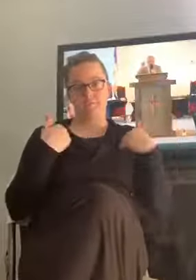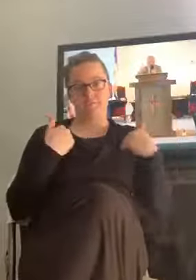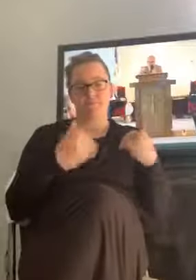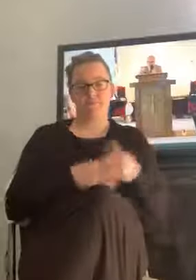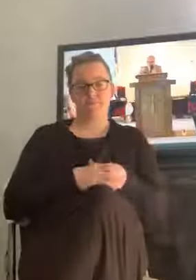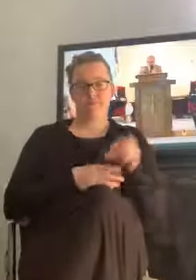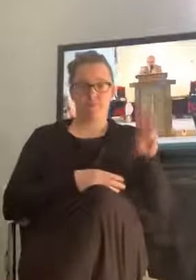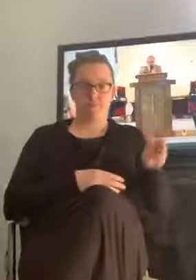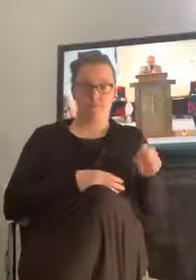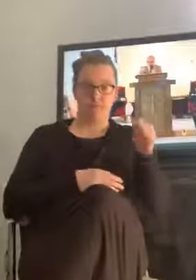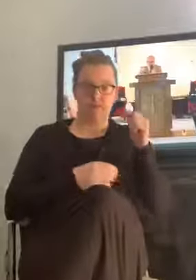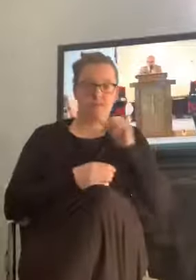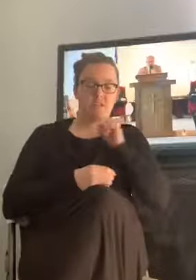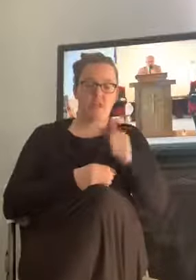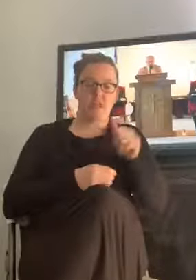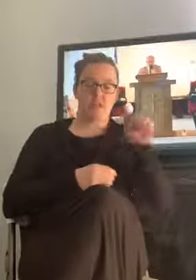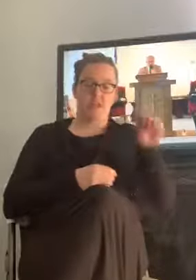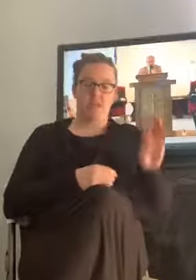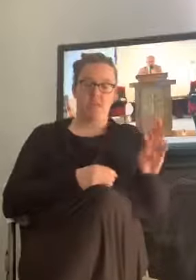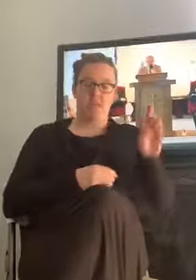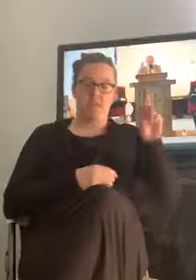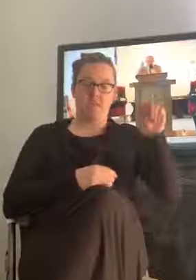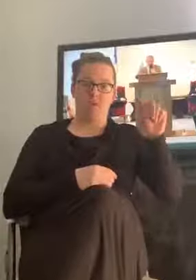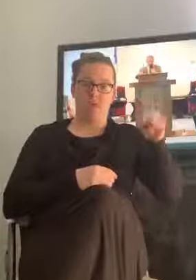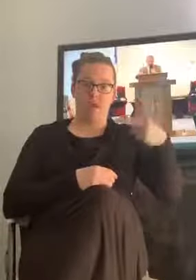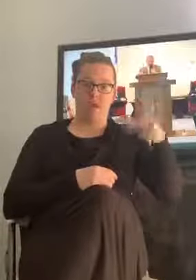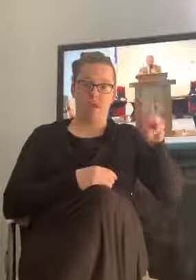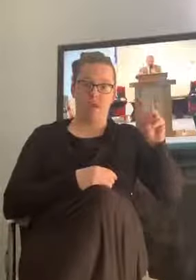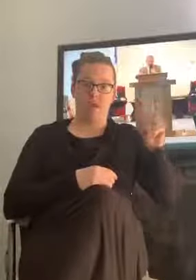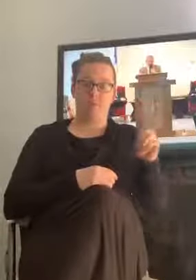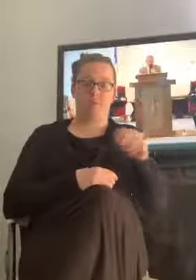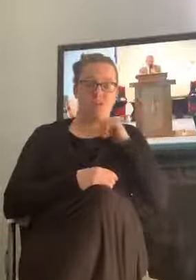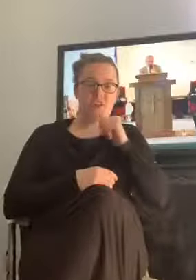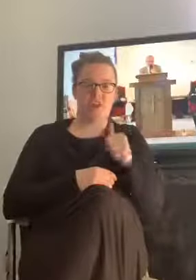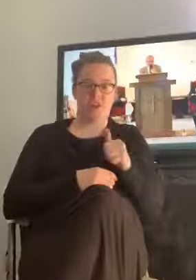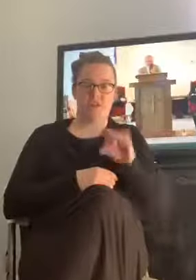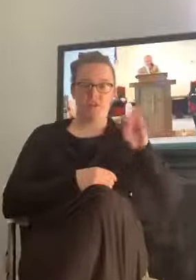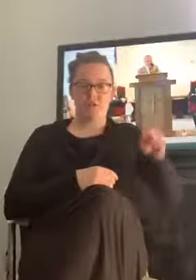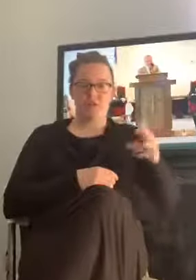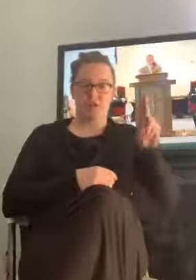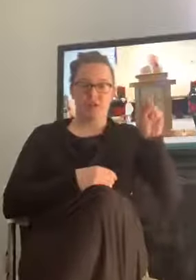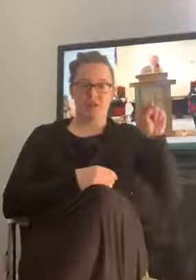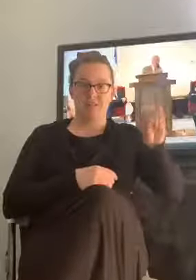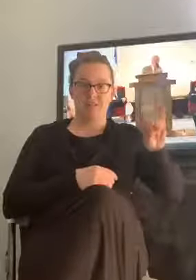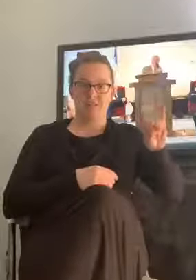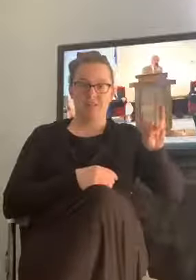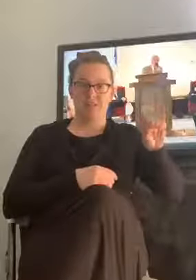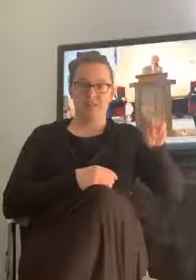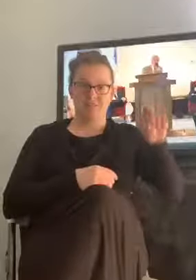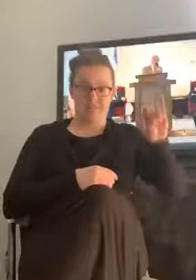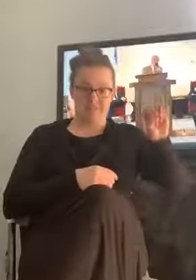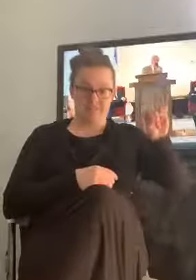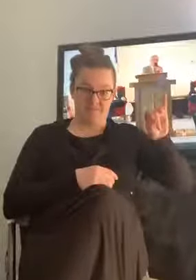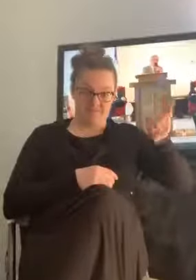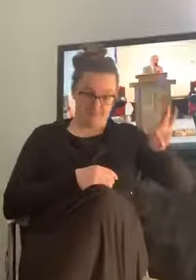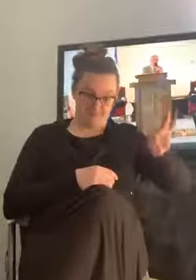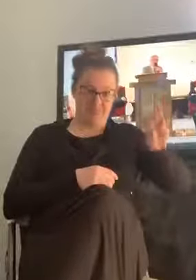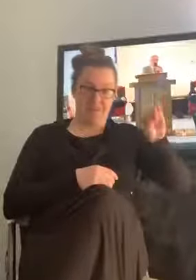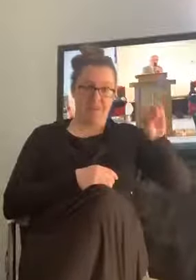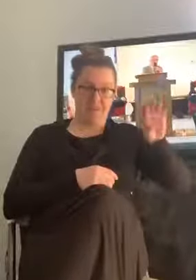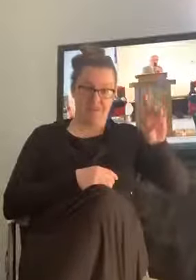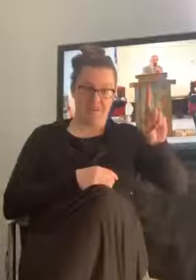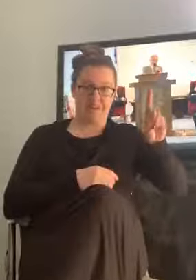our father justified by works when he had offered Isaac his son upon the altar? Right, come